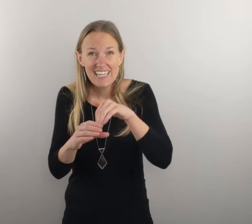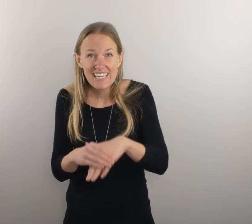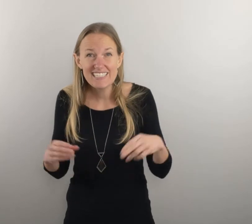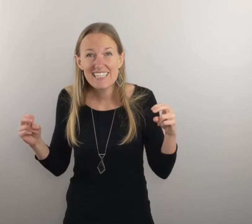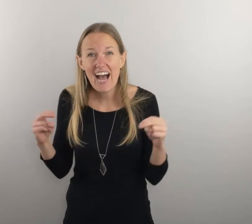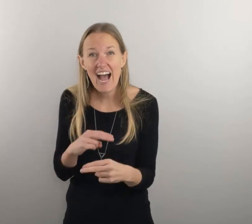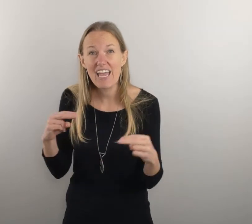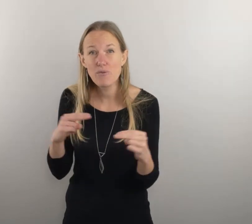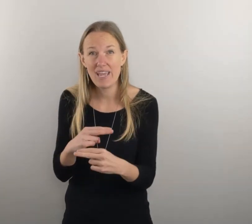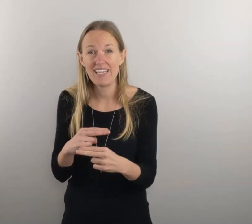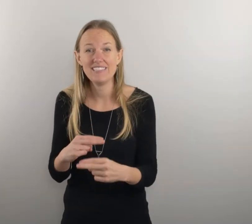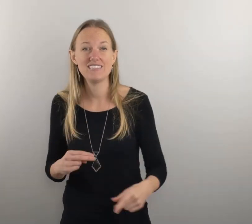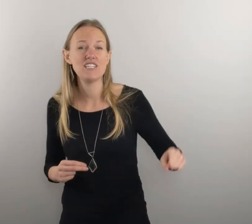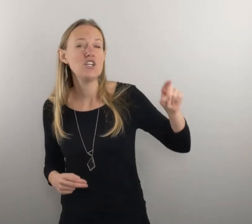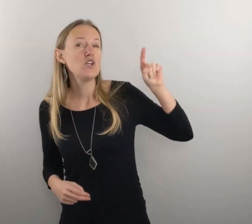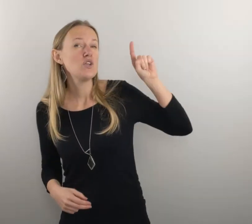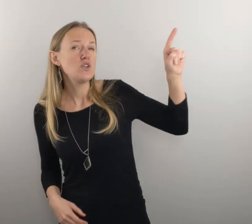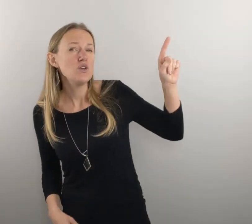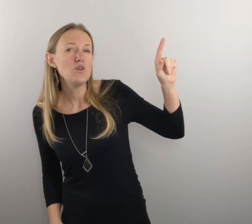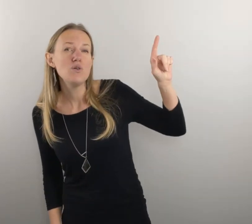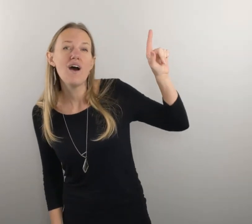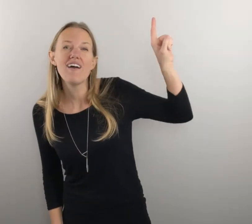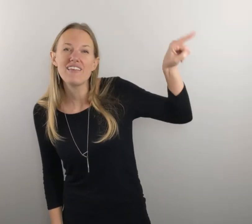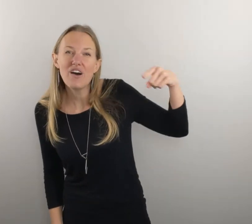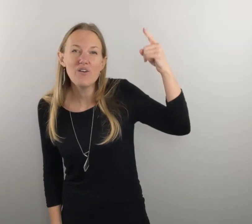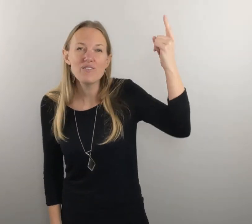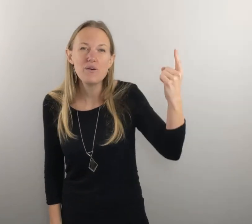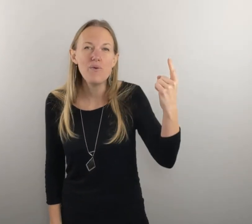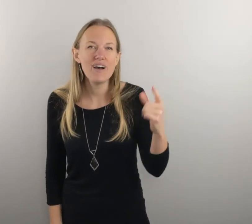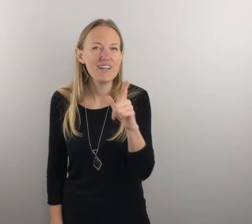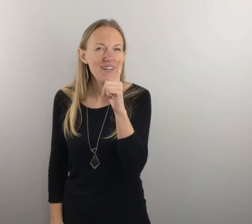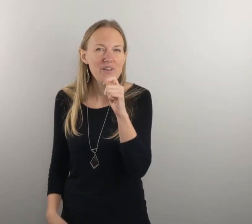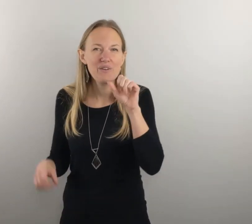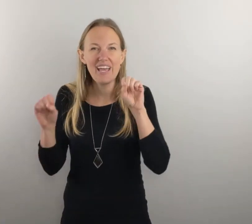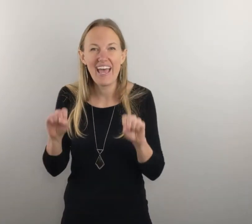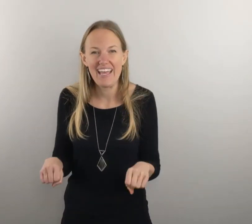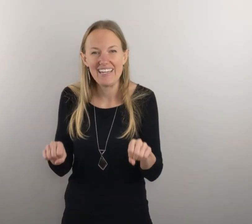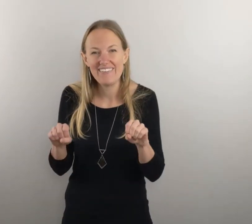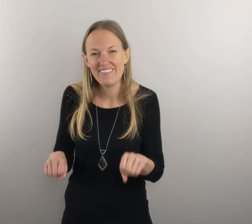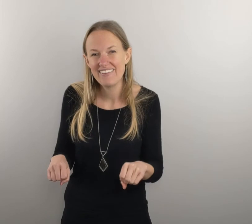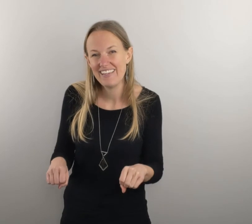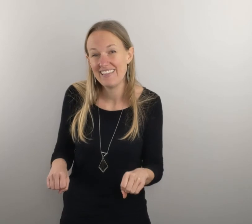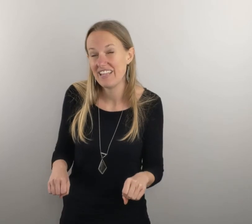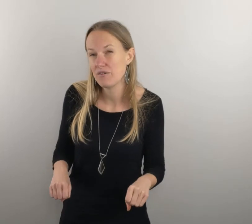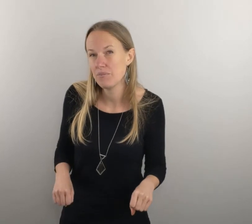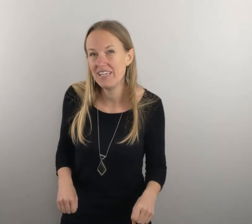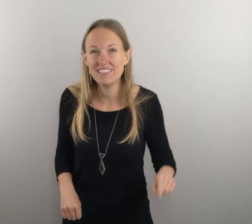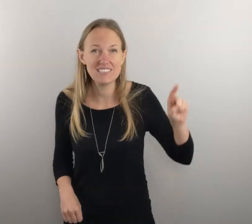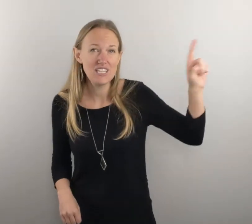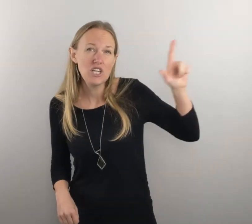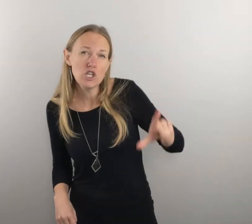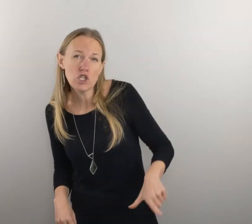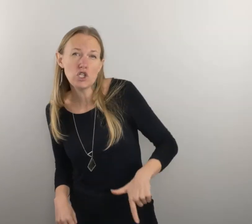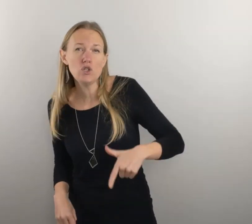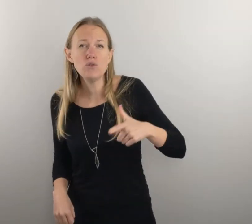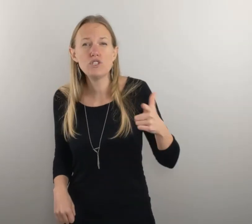into highways. You are the only one who can. And then that repeats. You